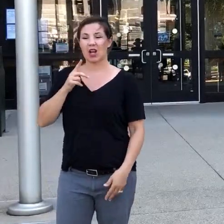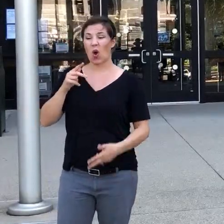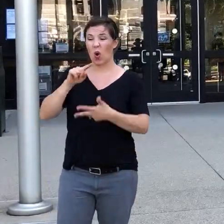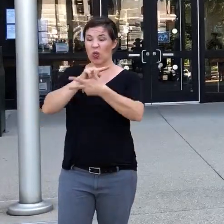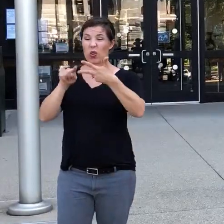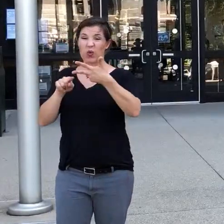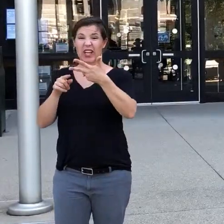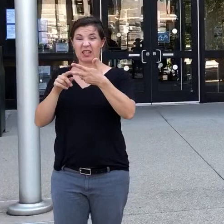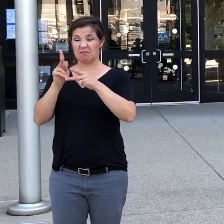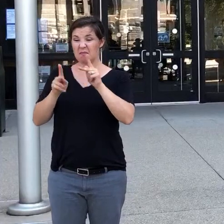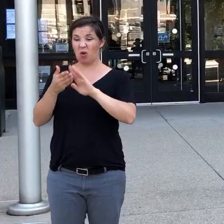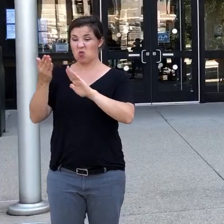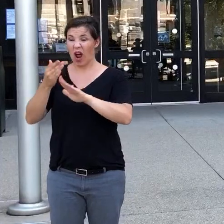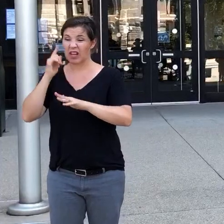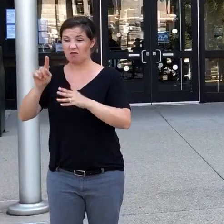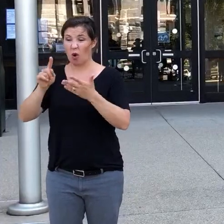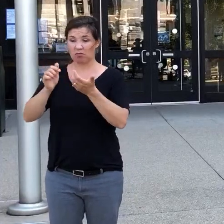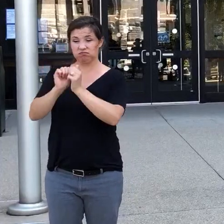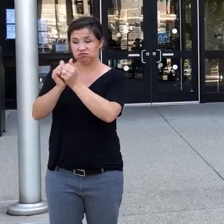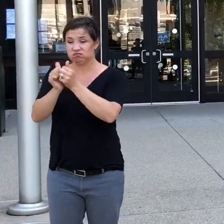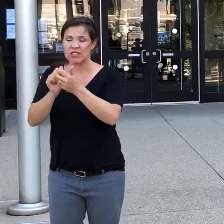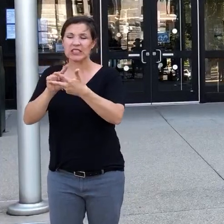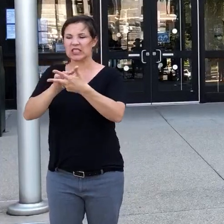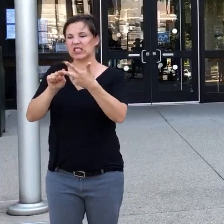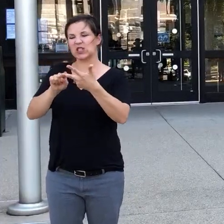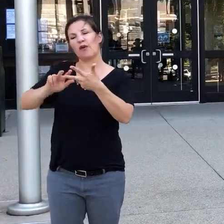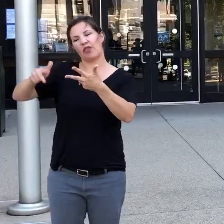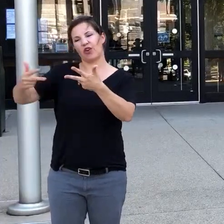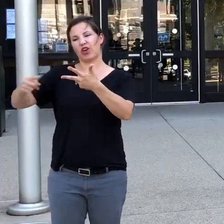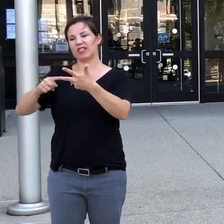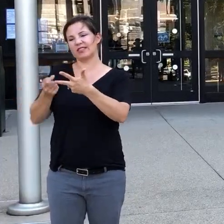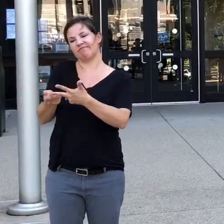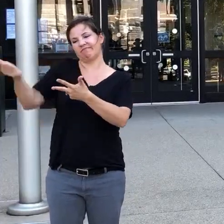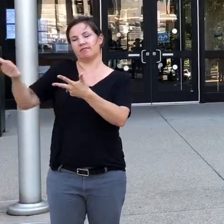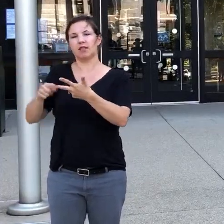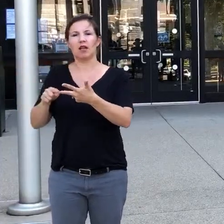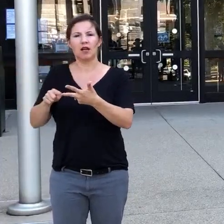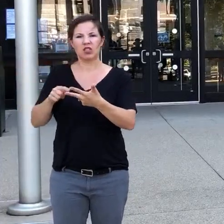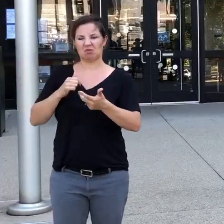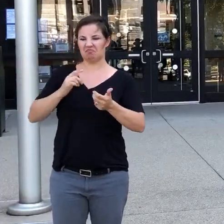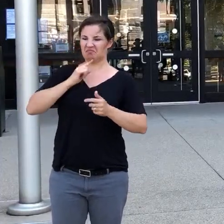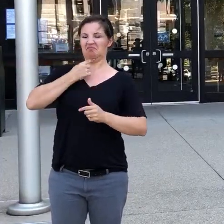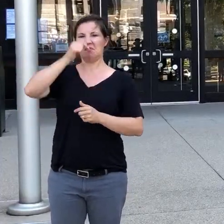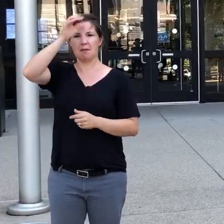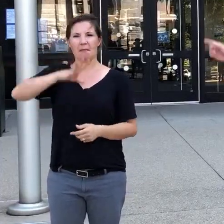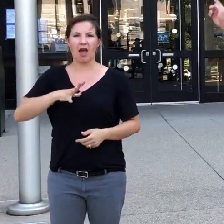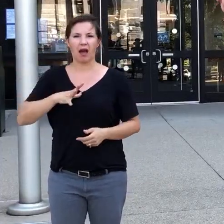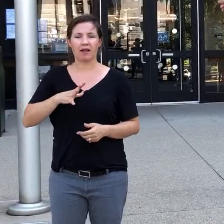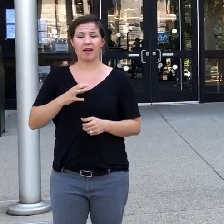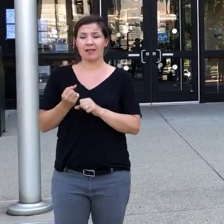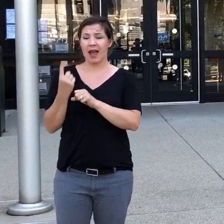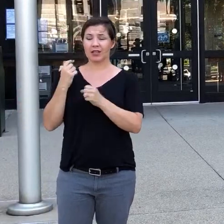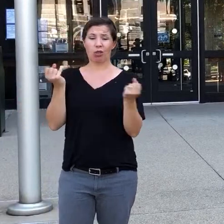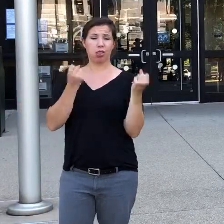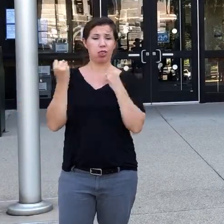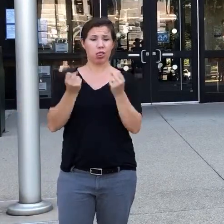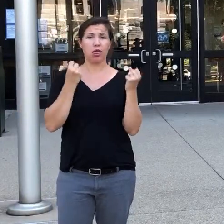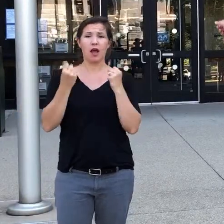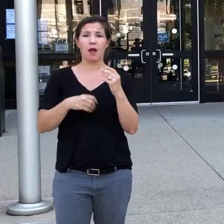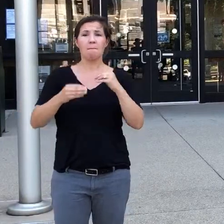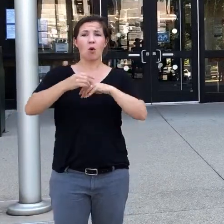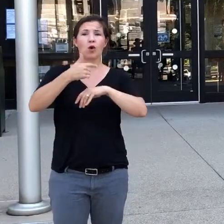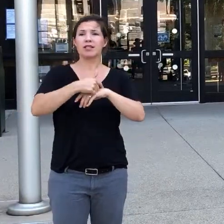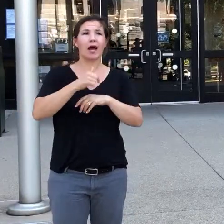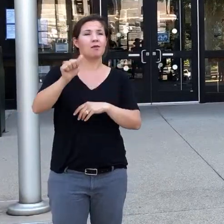going to finish 3rd. He's an angry man. For the last 2 years, he drove around the 27th Congressional District. He spent more time in